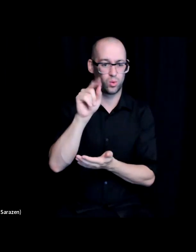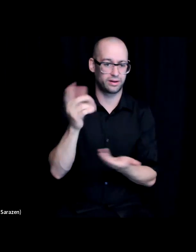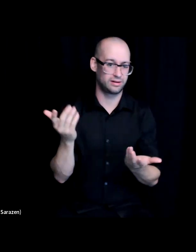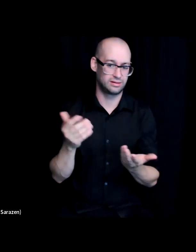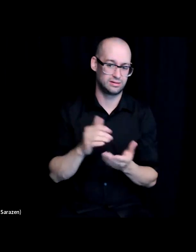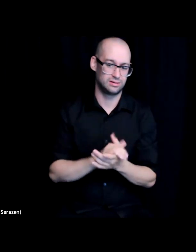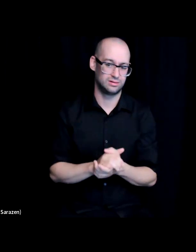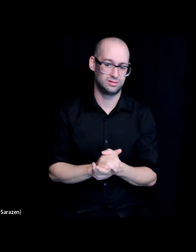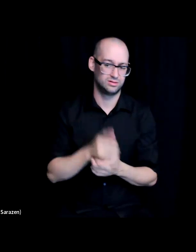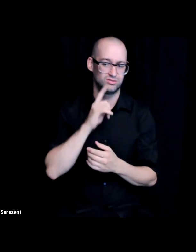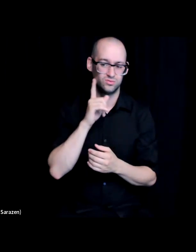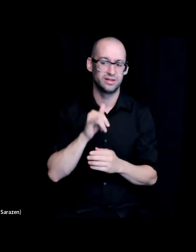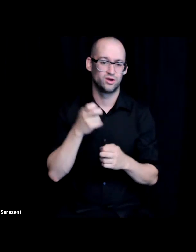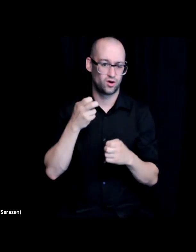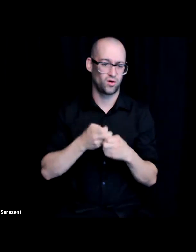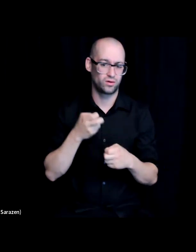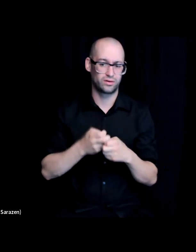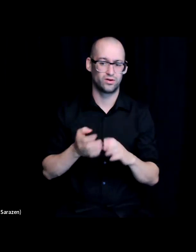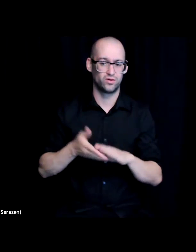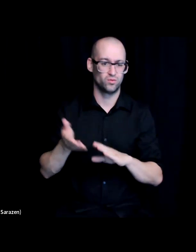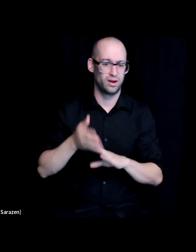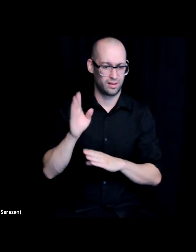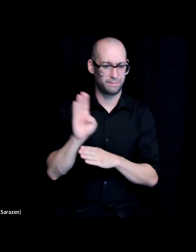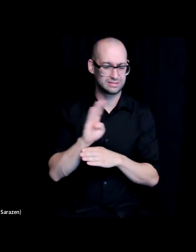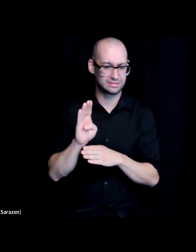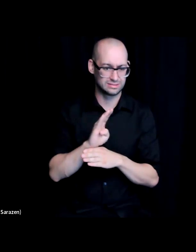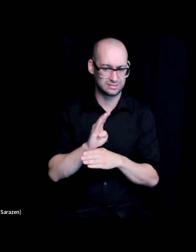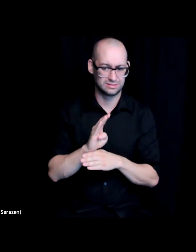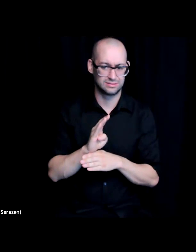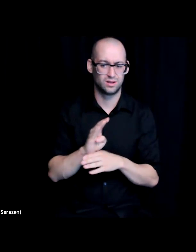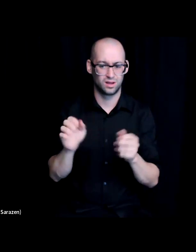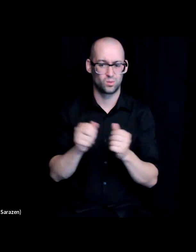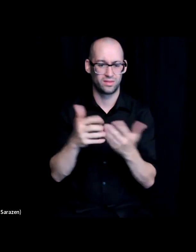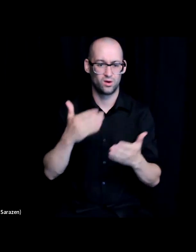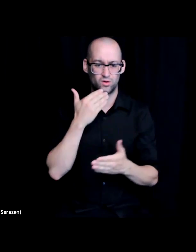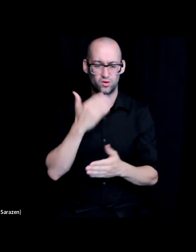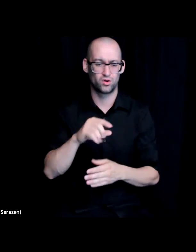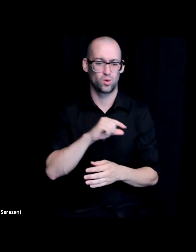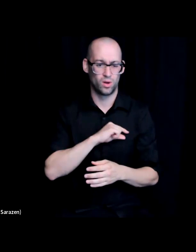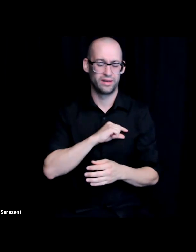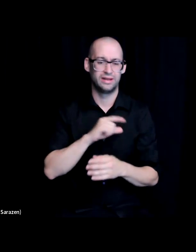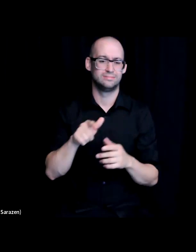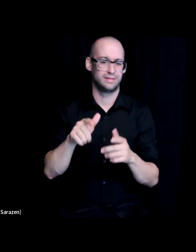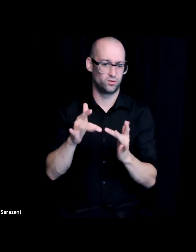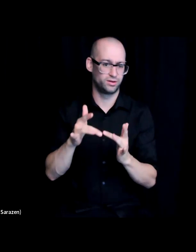And it's extremely hard to run a business operation without good quality broadband.